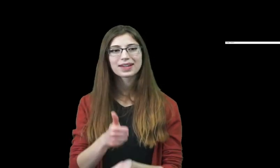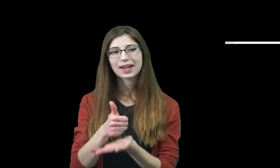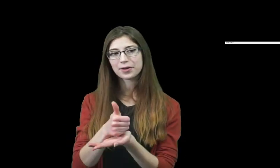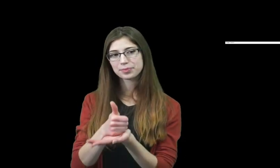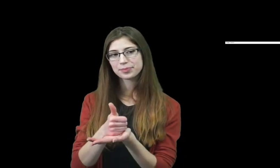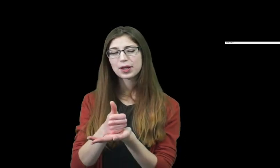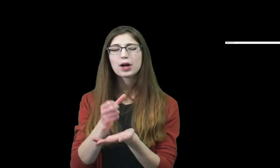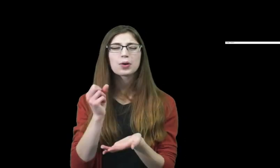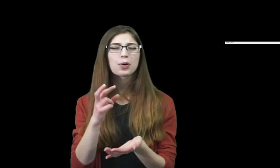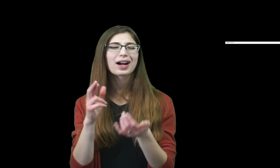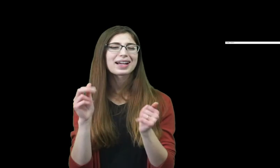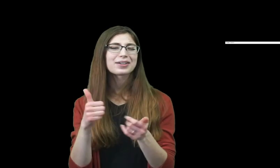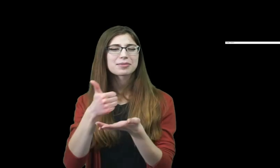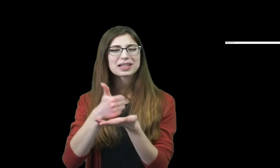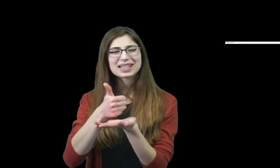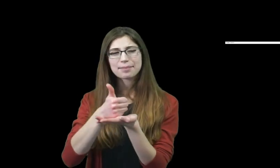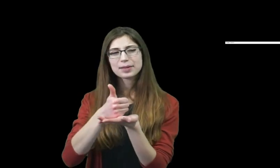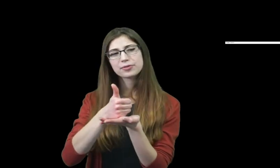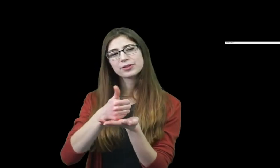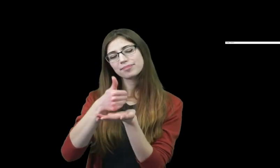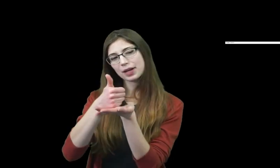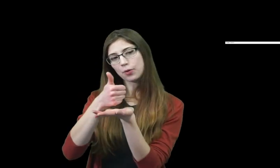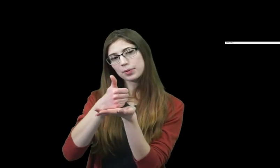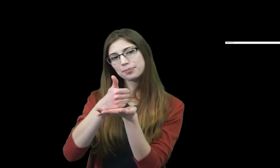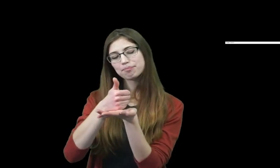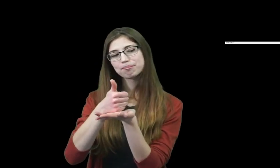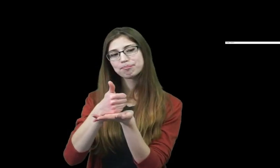Help. Or it could also be a tapping motion. Help.